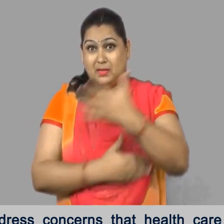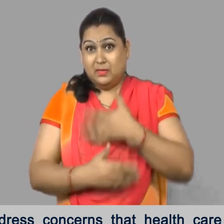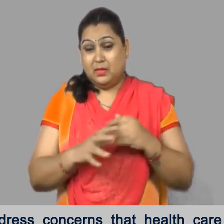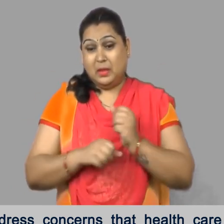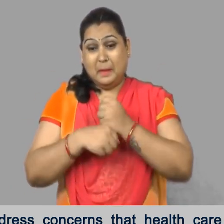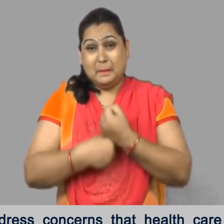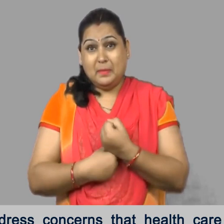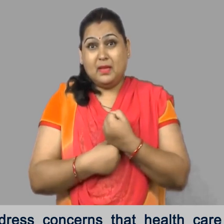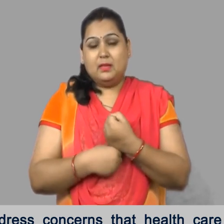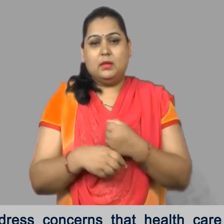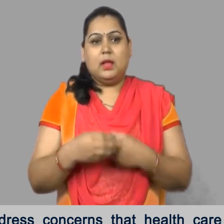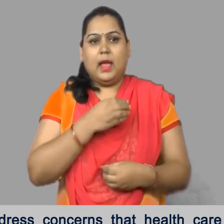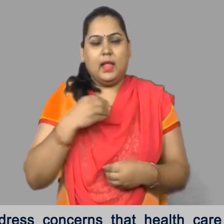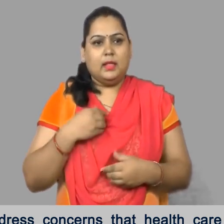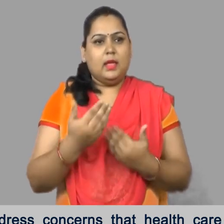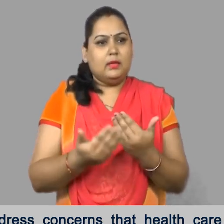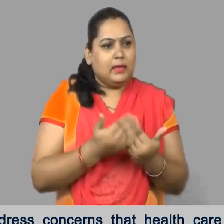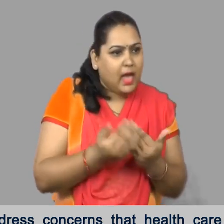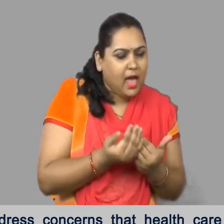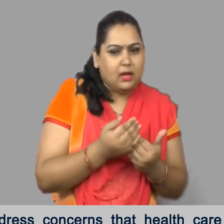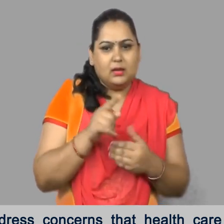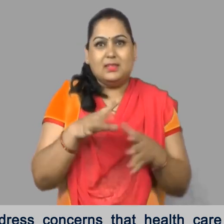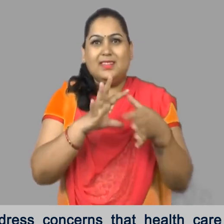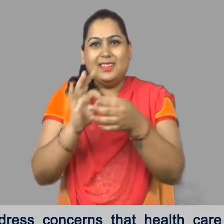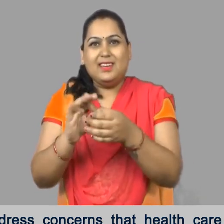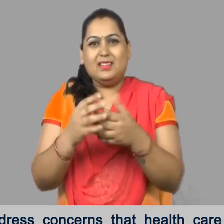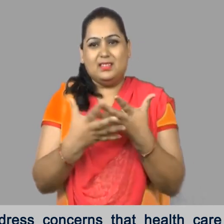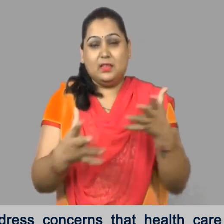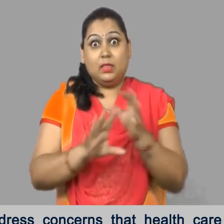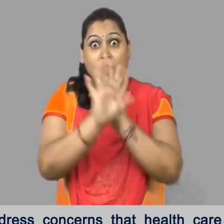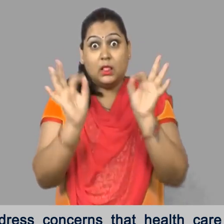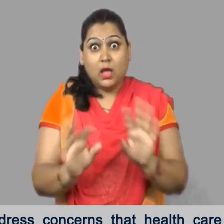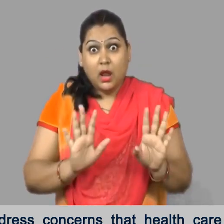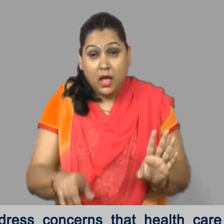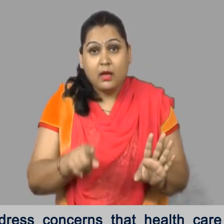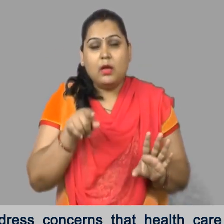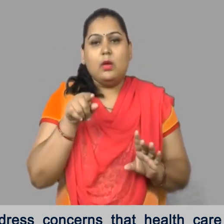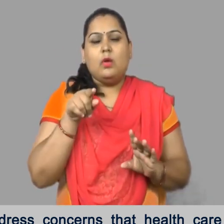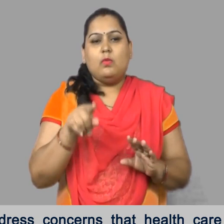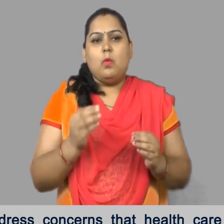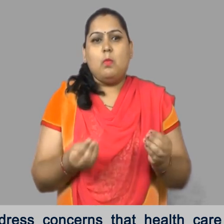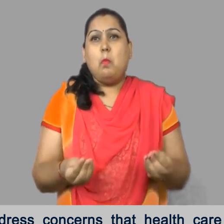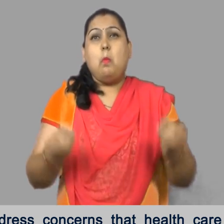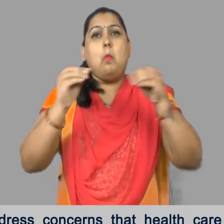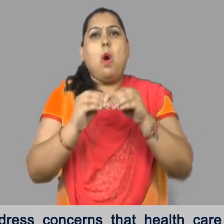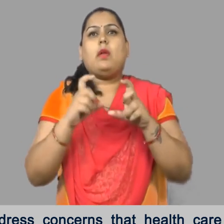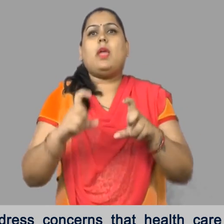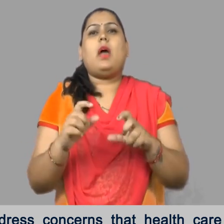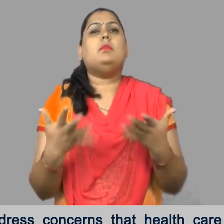healthcare machinery was not walking the extra mile while attending to PWDs,